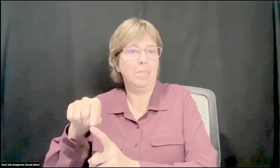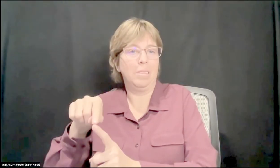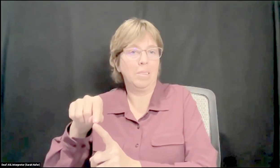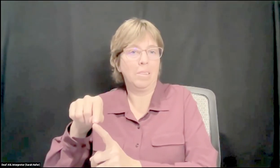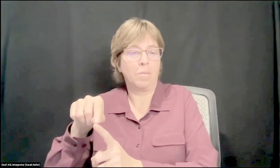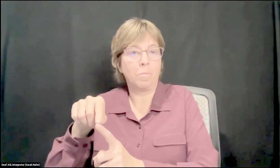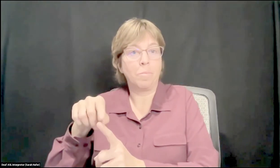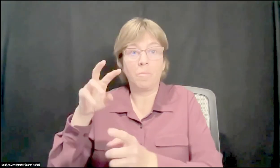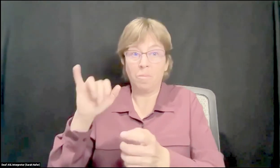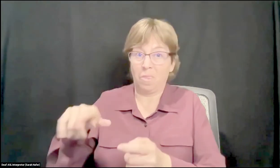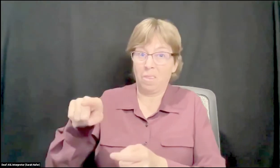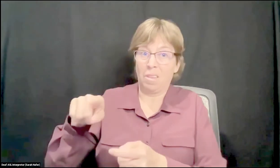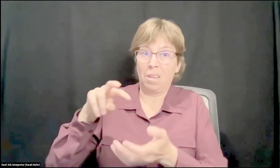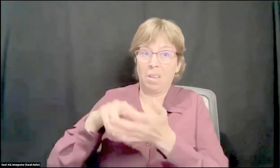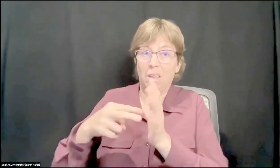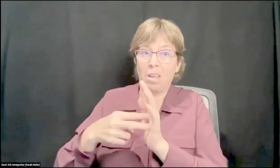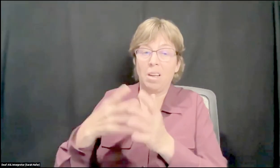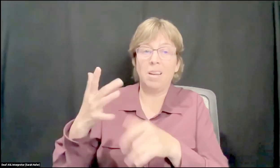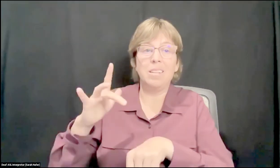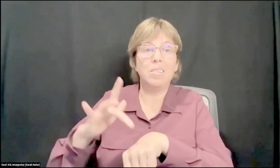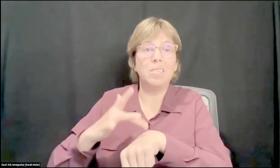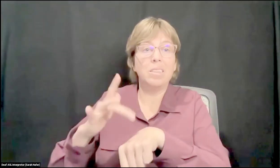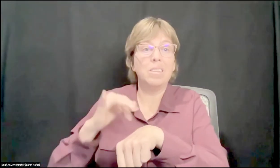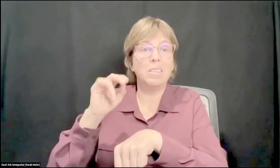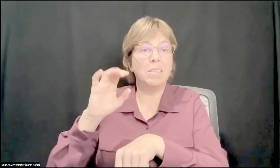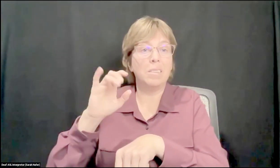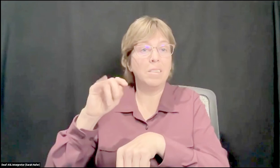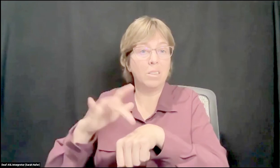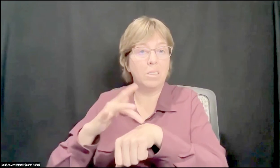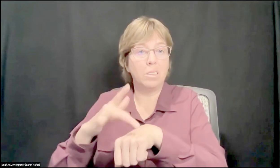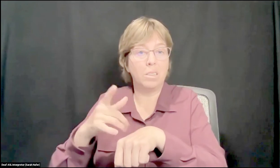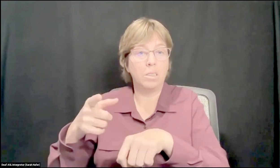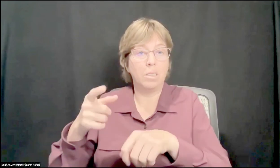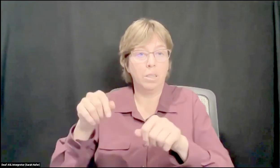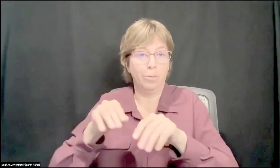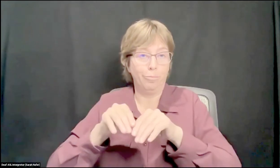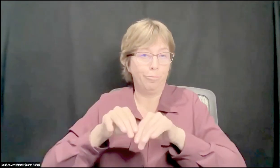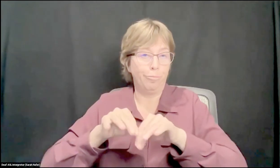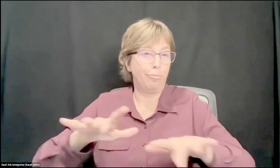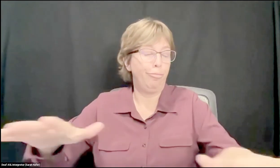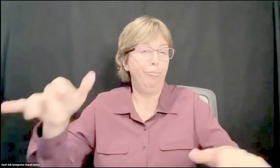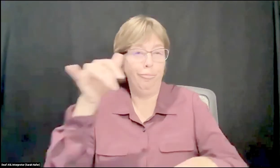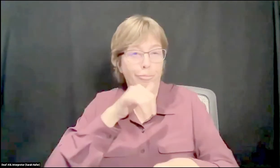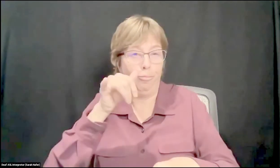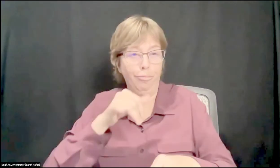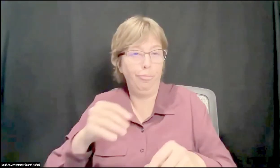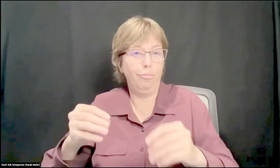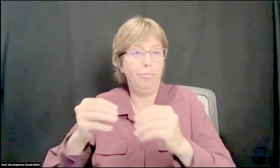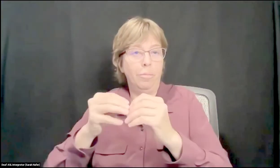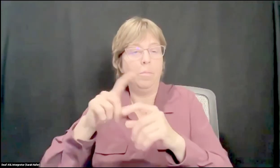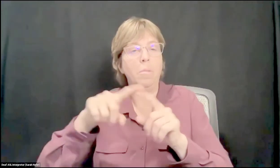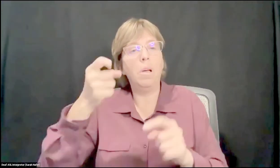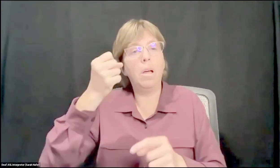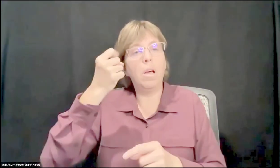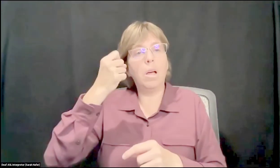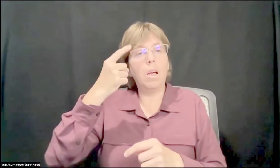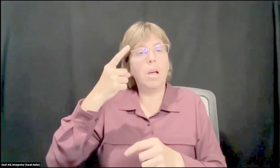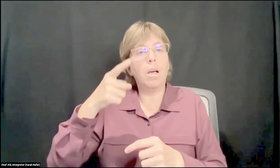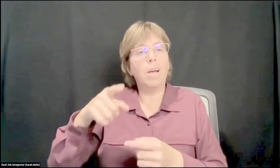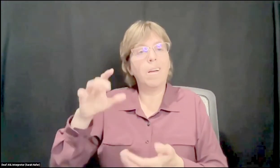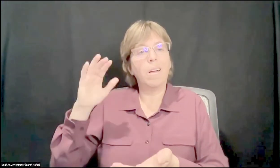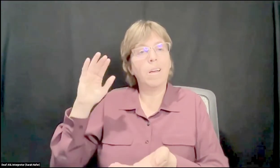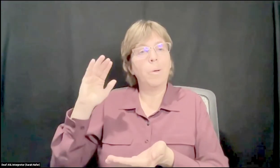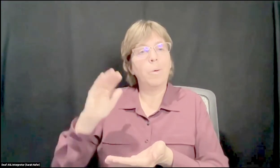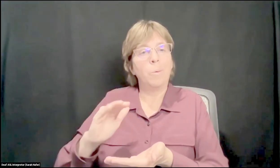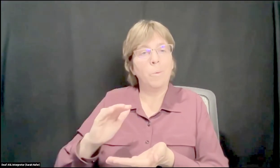prevalent in the community, but it's at kind of more low levels less disruptive to